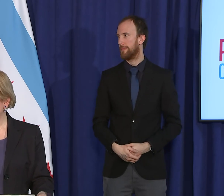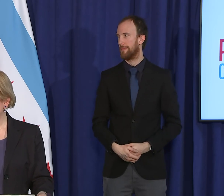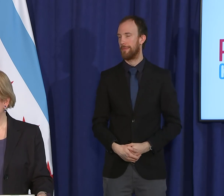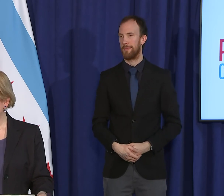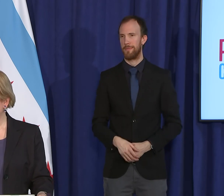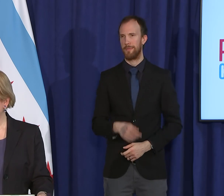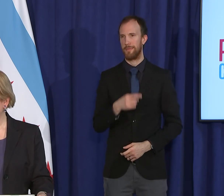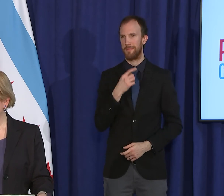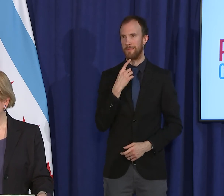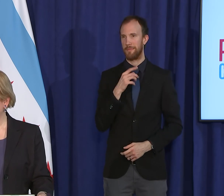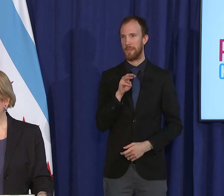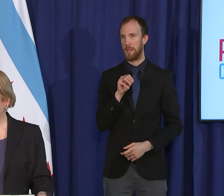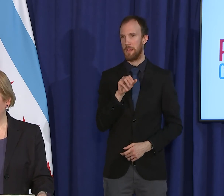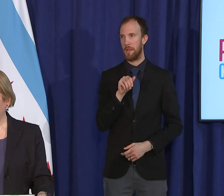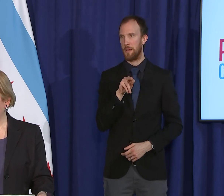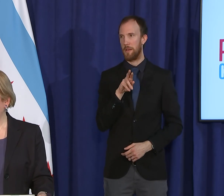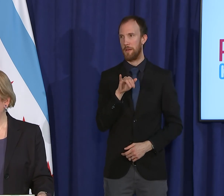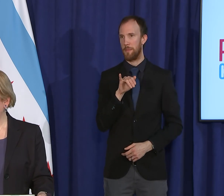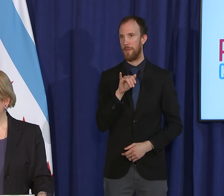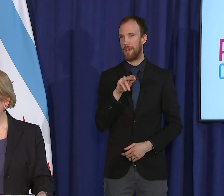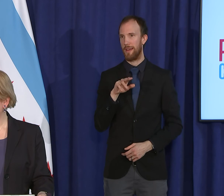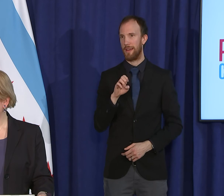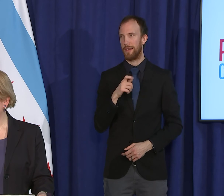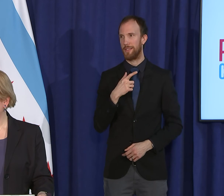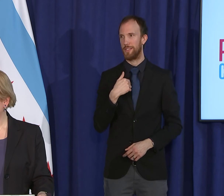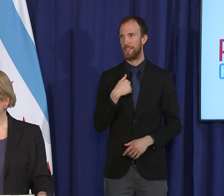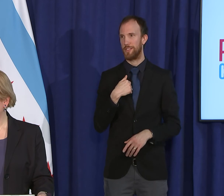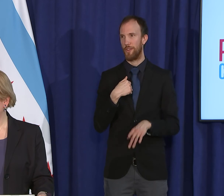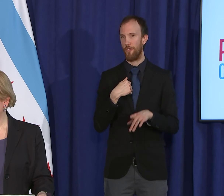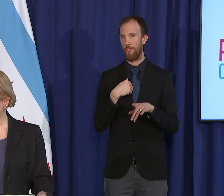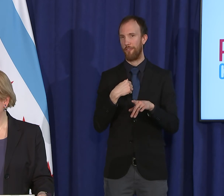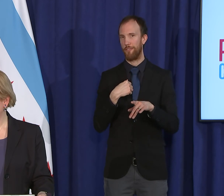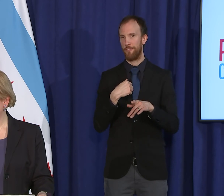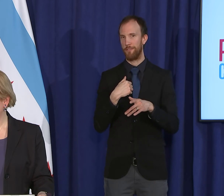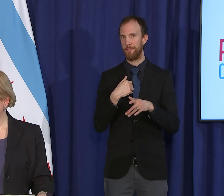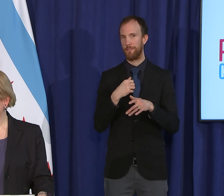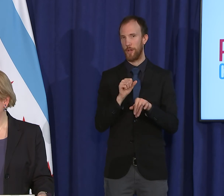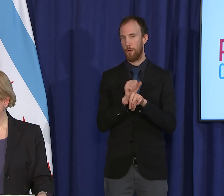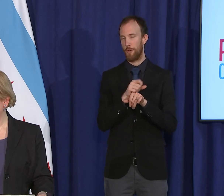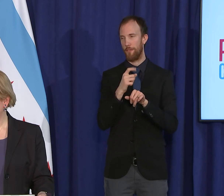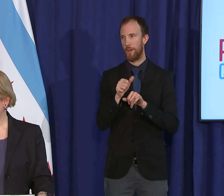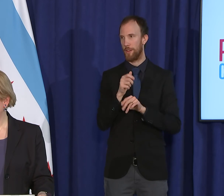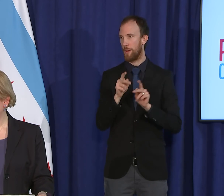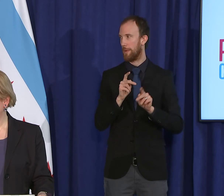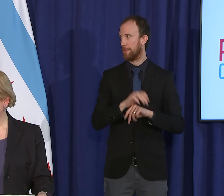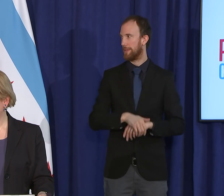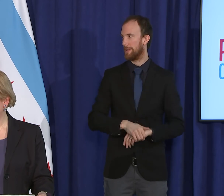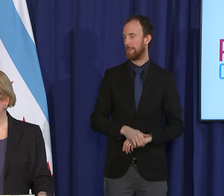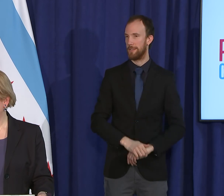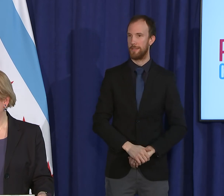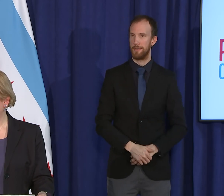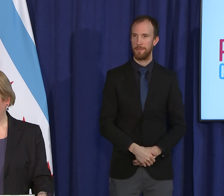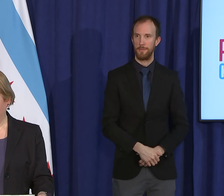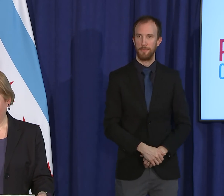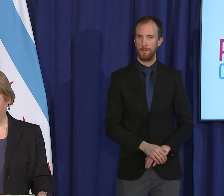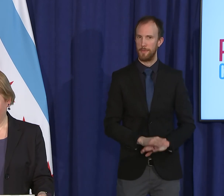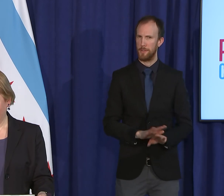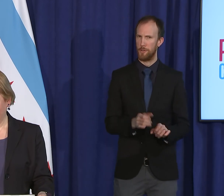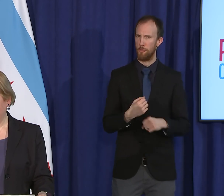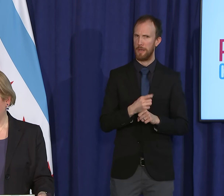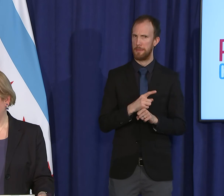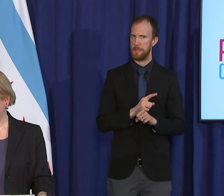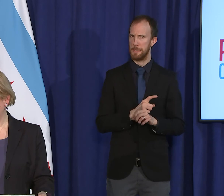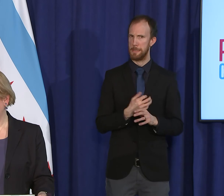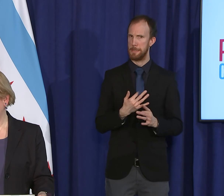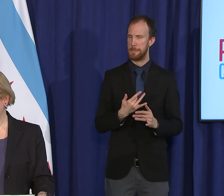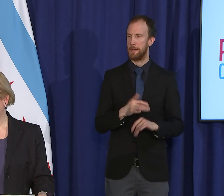she's She's getting all the pull handling ones. the I call feel for bad. you. Yeah, so Okay. don't make me regret it, though. The